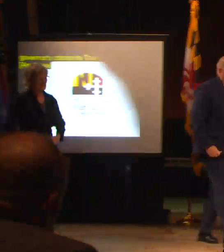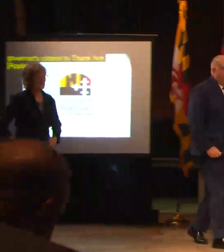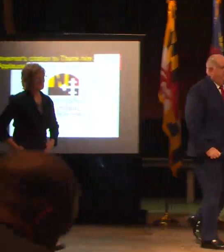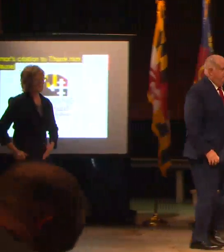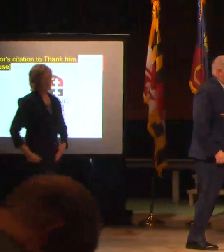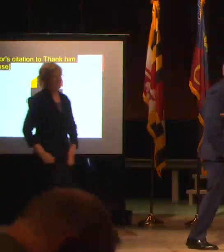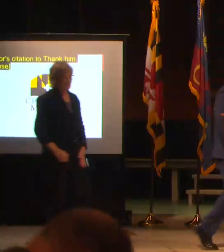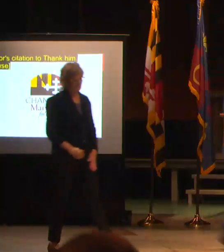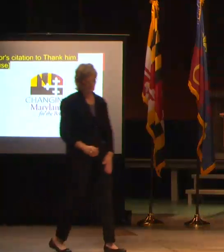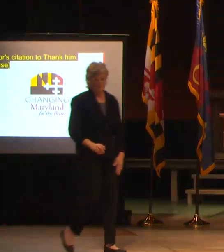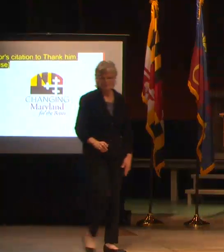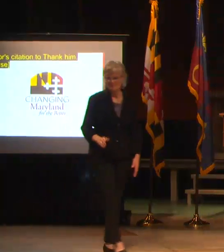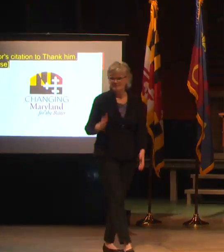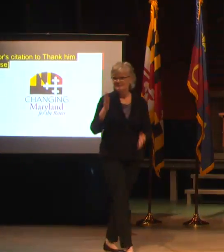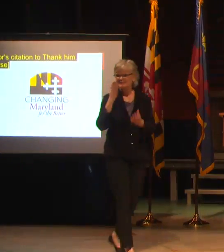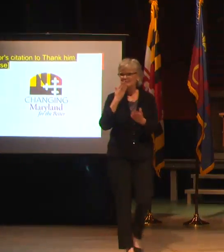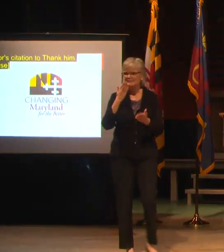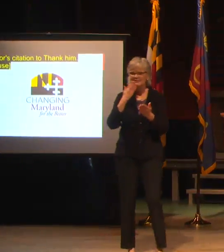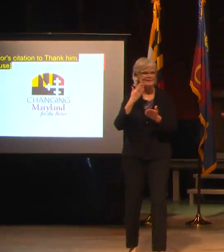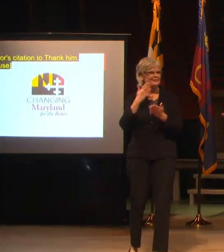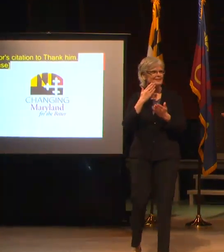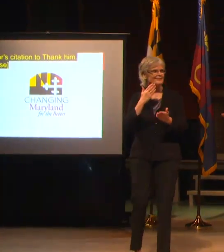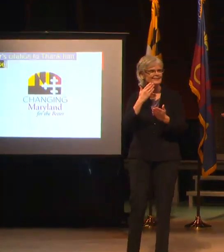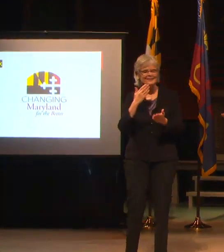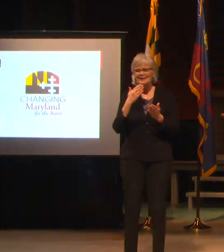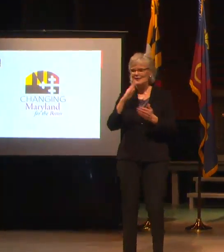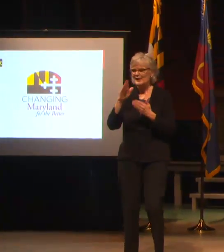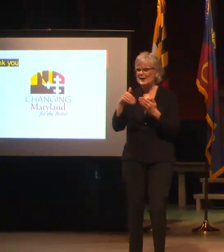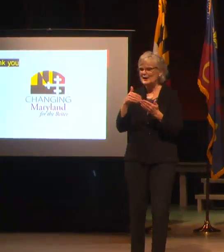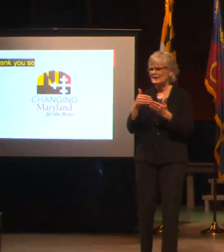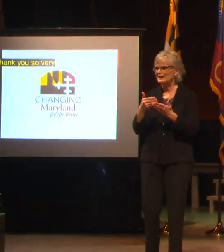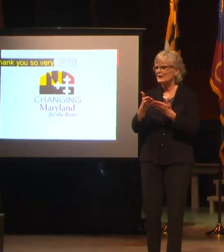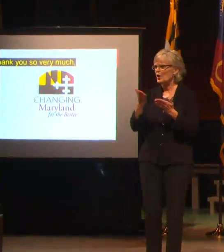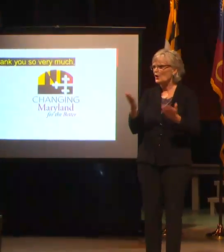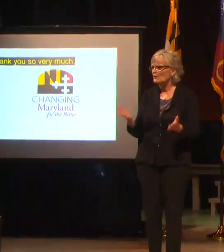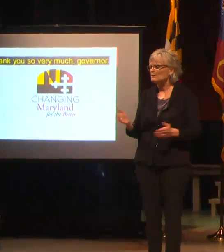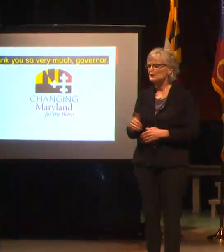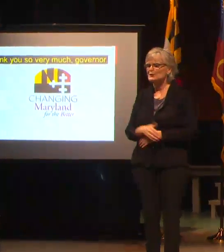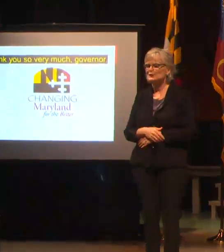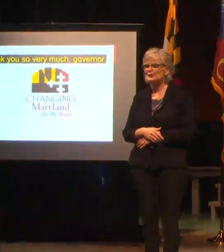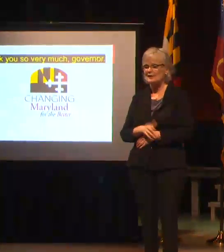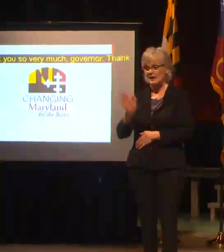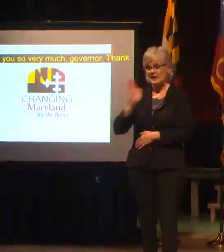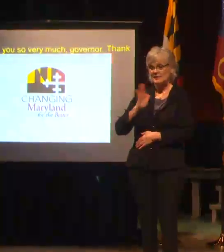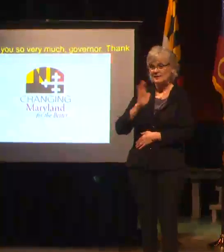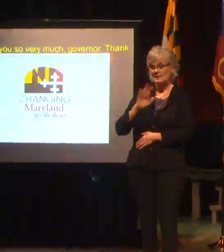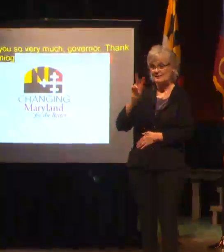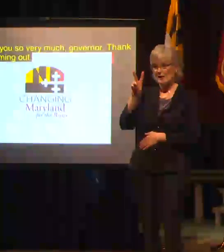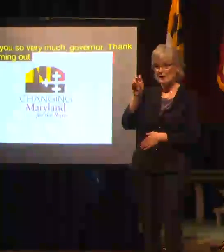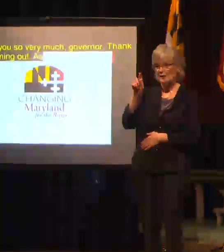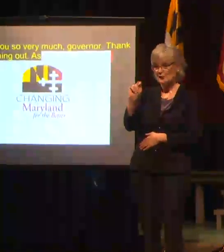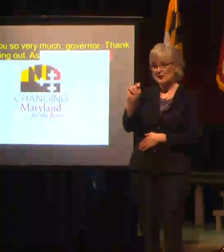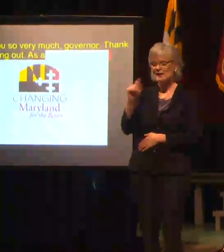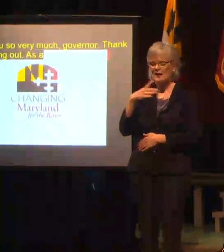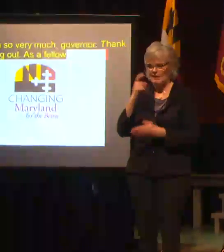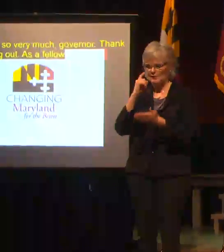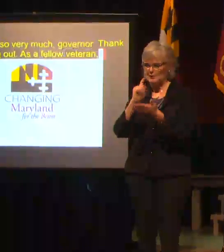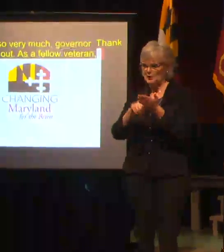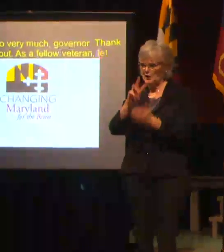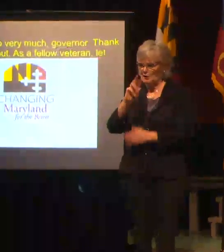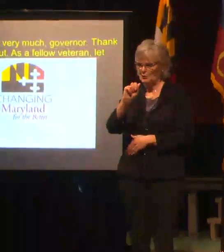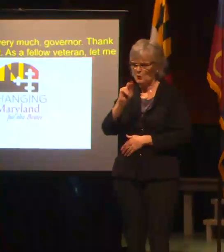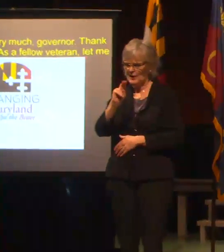Thank you so very much, Governor, and thank all of you for coming out. As a federal veteran, let me again acknowledge Wayne for your